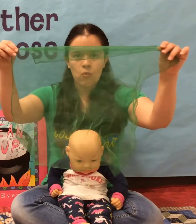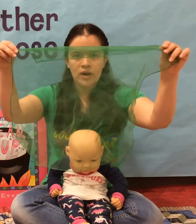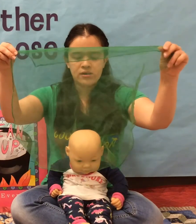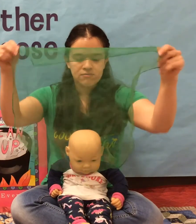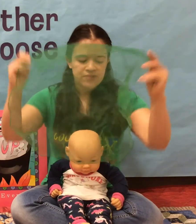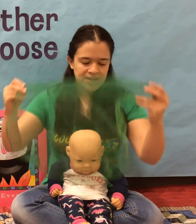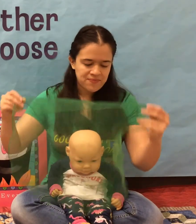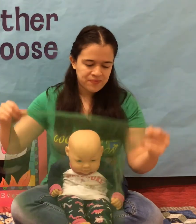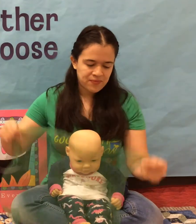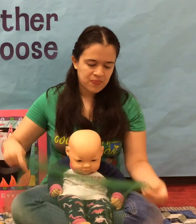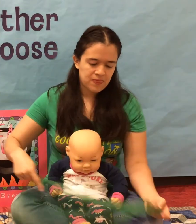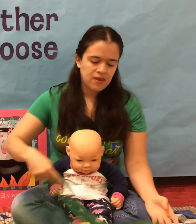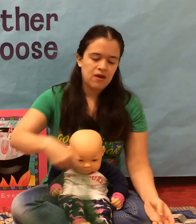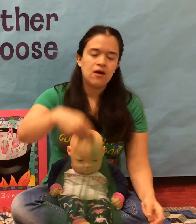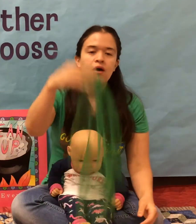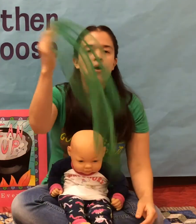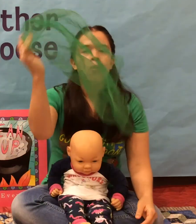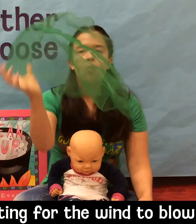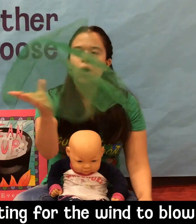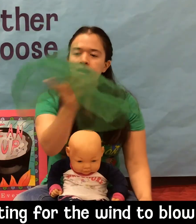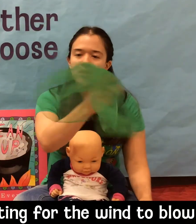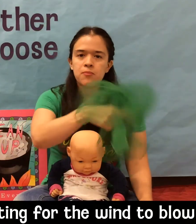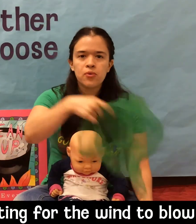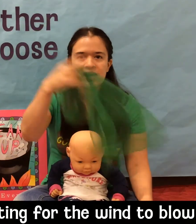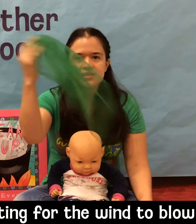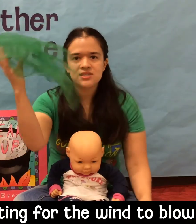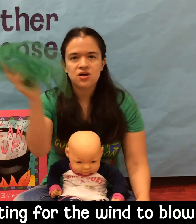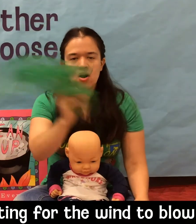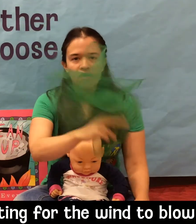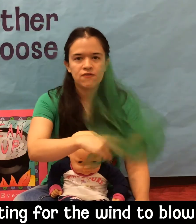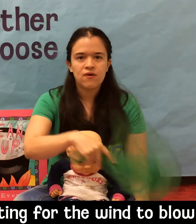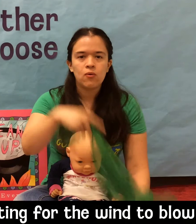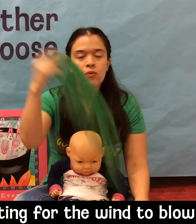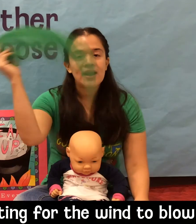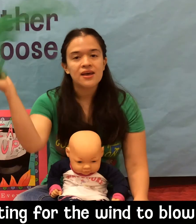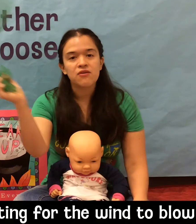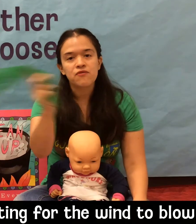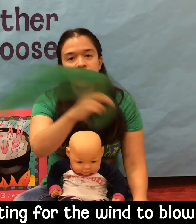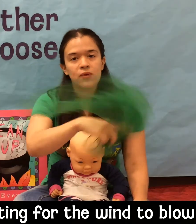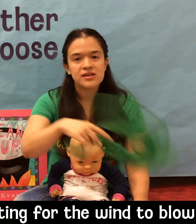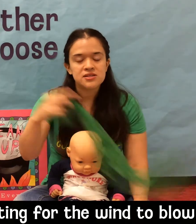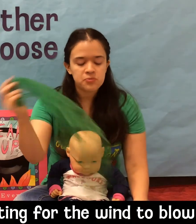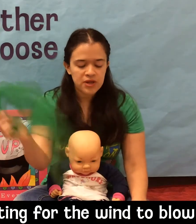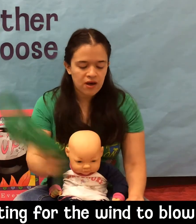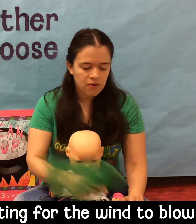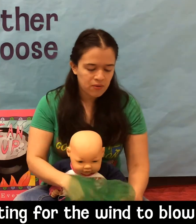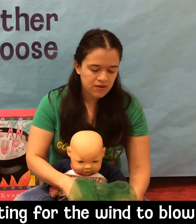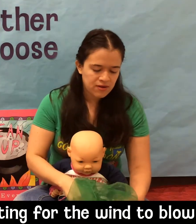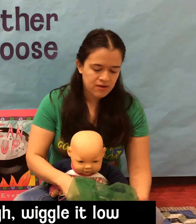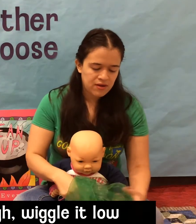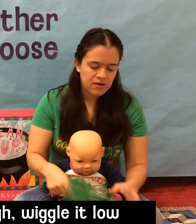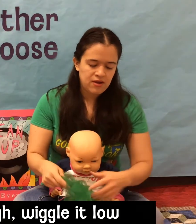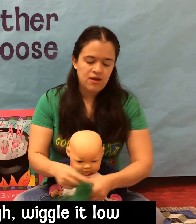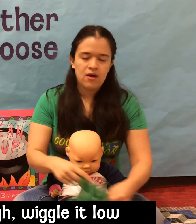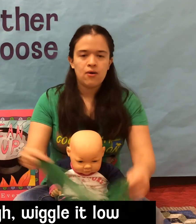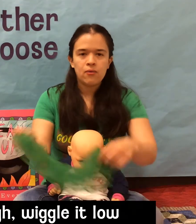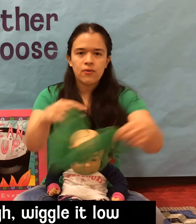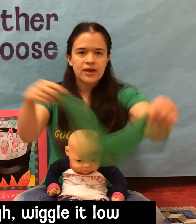One, ready? One bright scarf waiting for the wind to blow. Wiggle